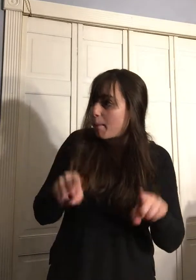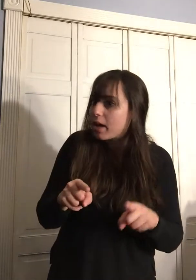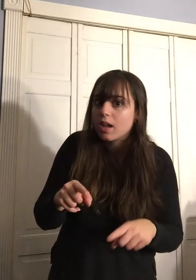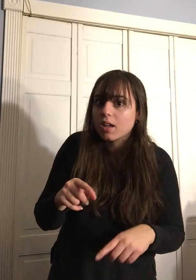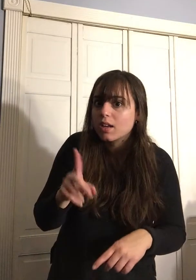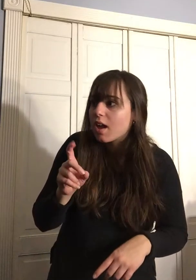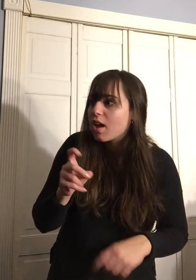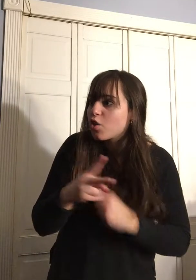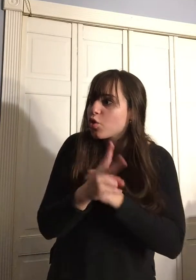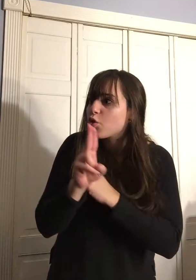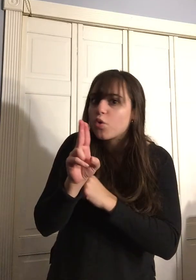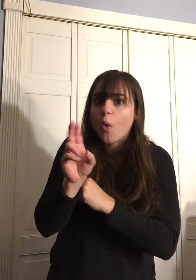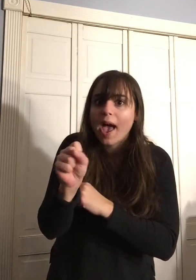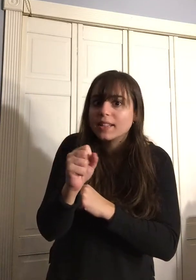US.